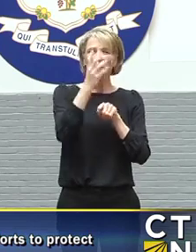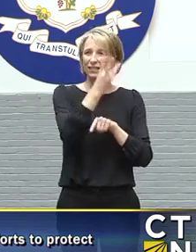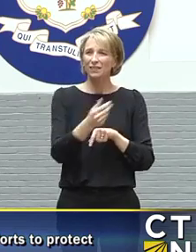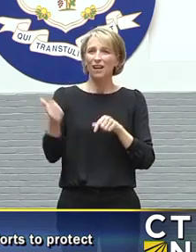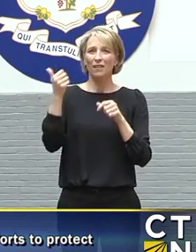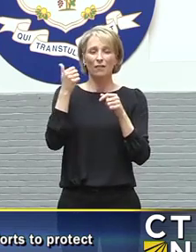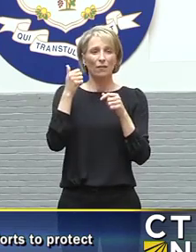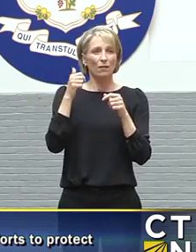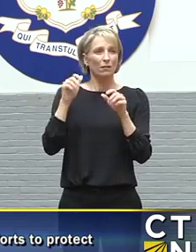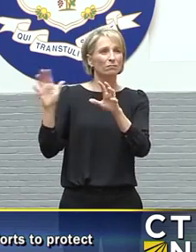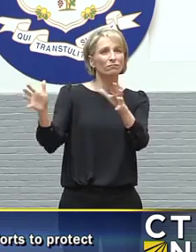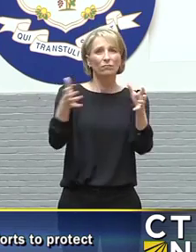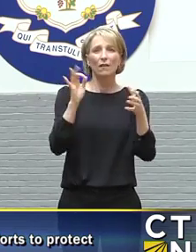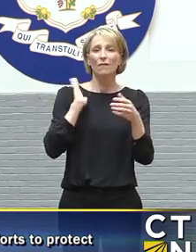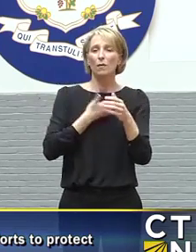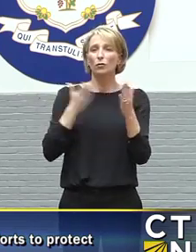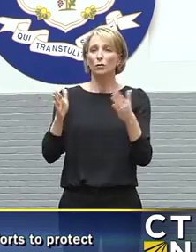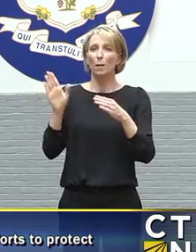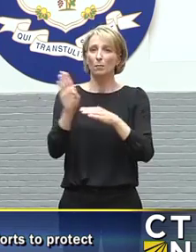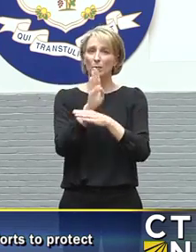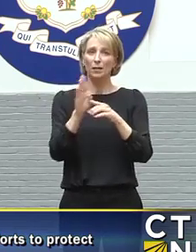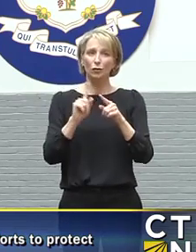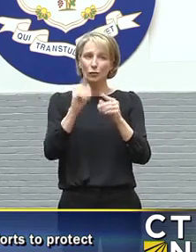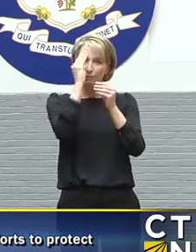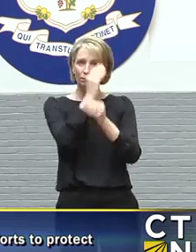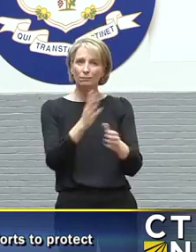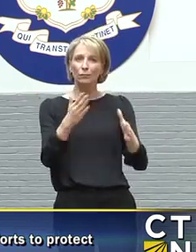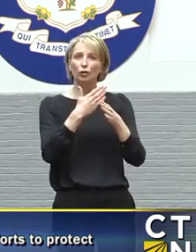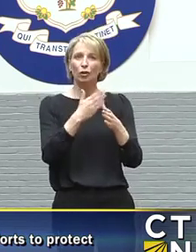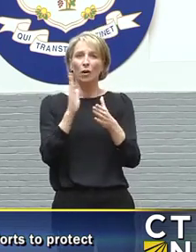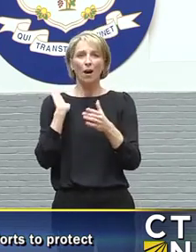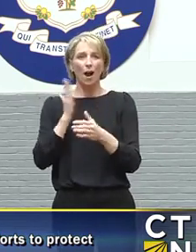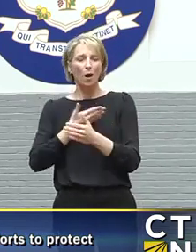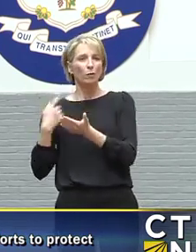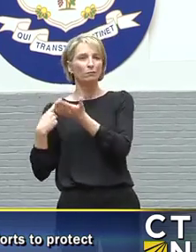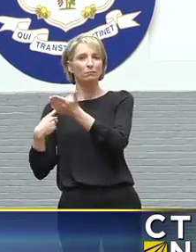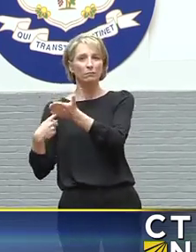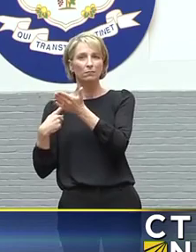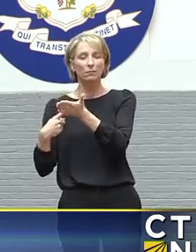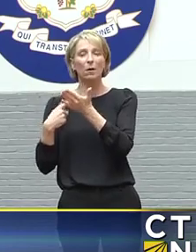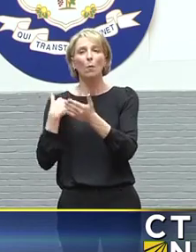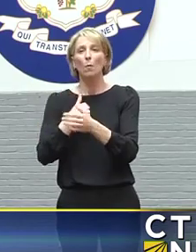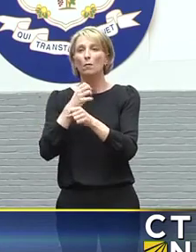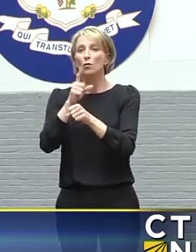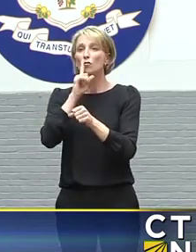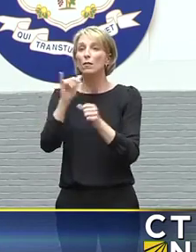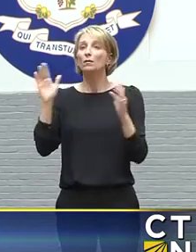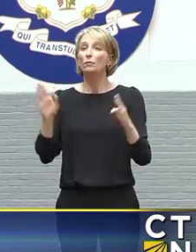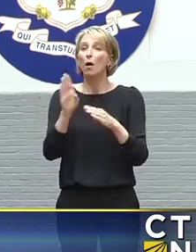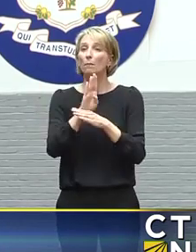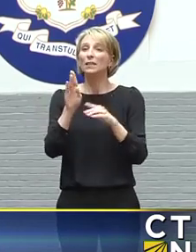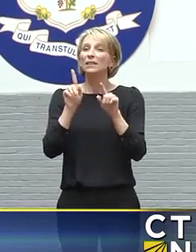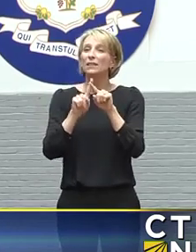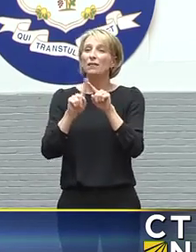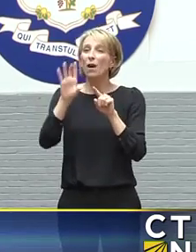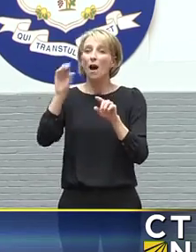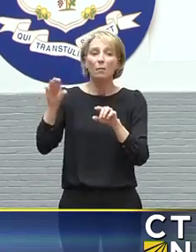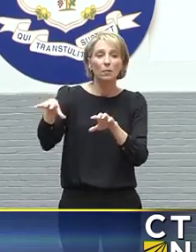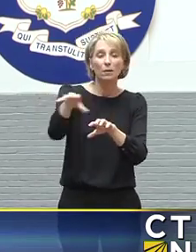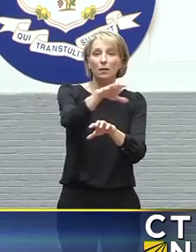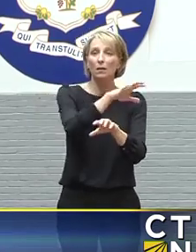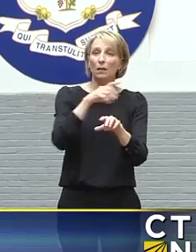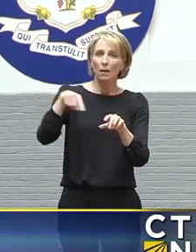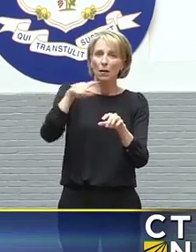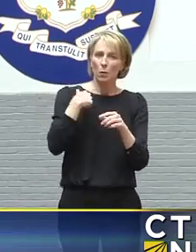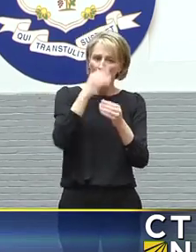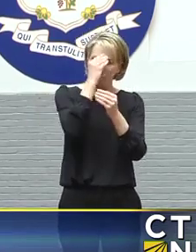businesses, giving them just a bit of a preview of what we were thinking about and making sure they knew that we're going to be standing there alongside of them.